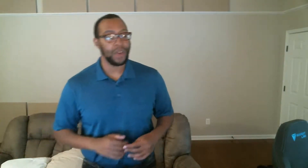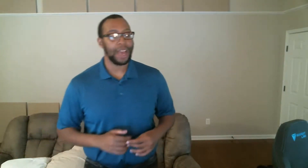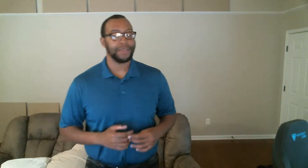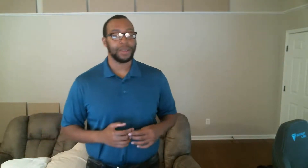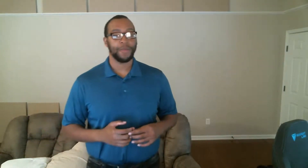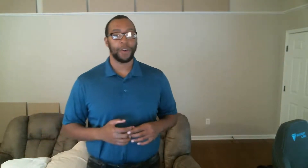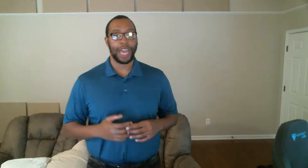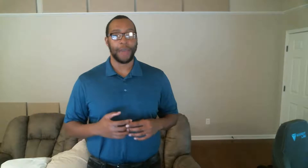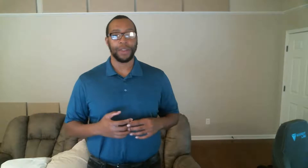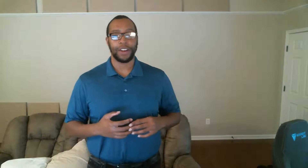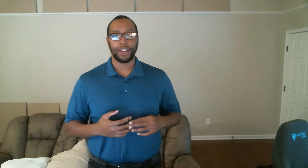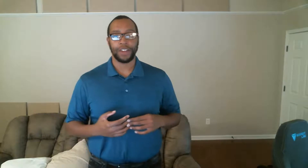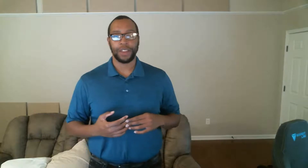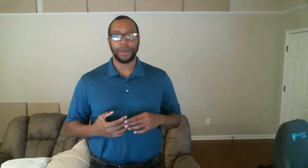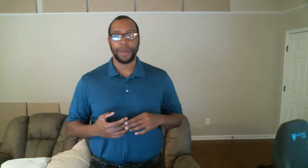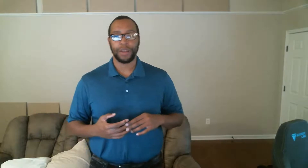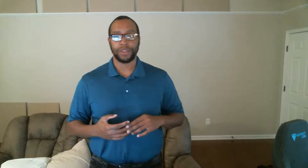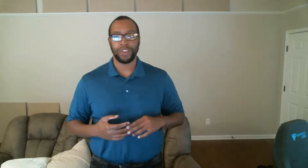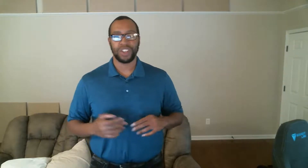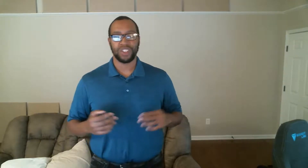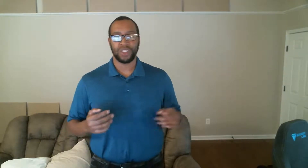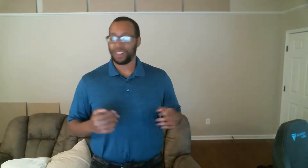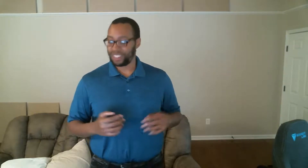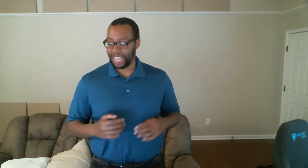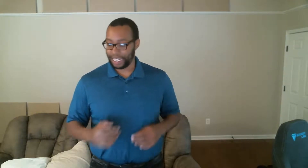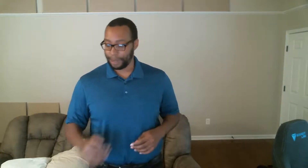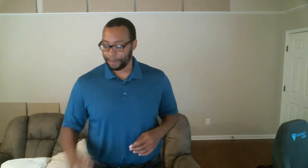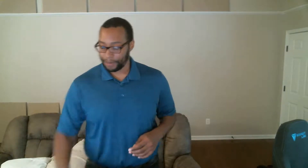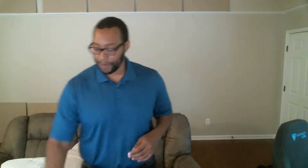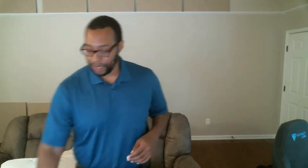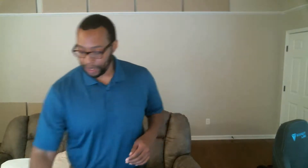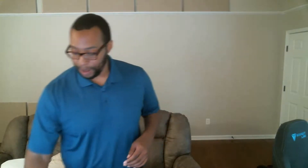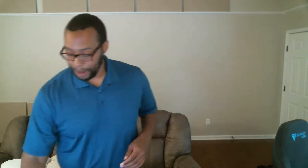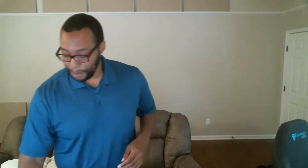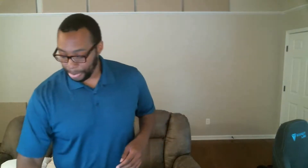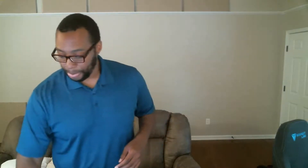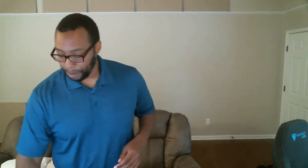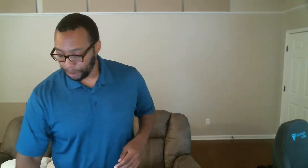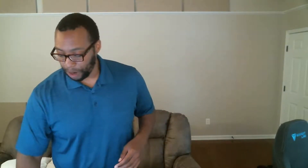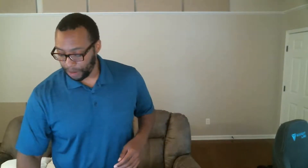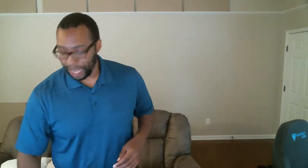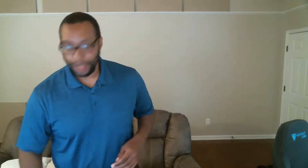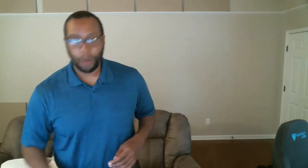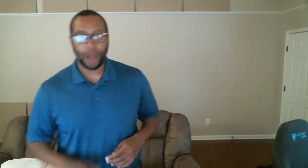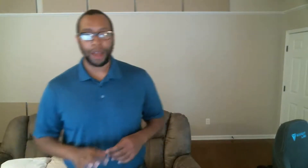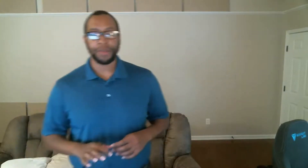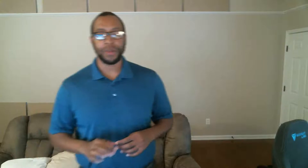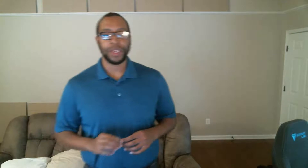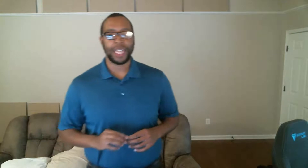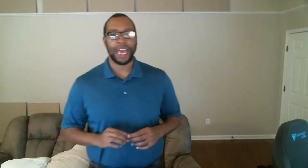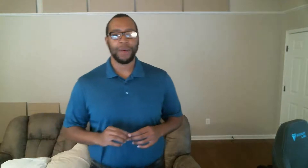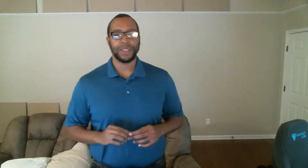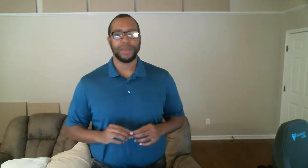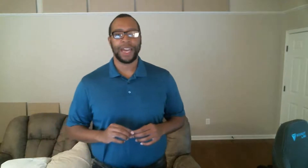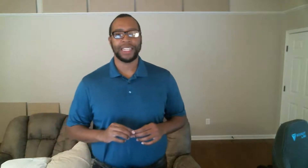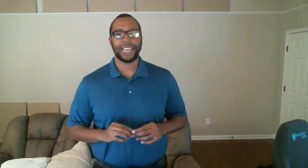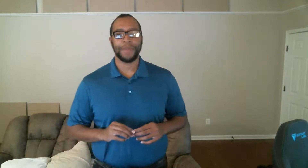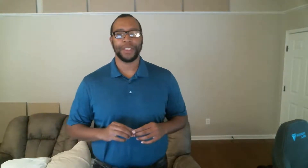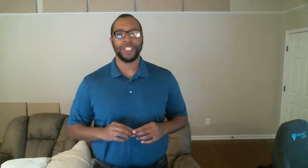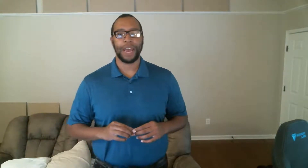have some vocabulary underneath your belt so you can start signing. All right, while I'm doing that, I want somebody to type in the chat